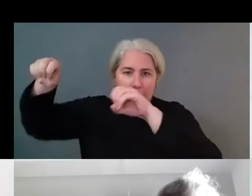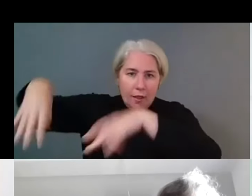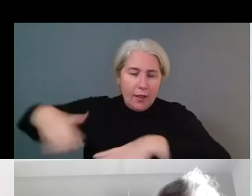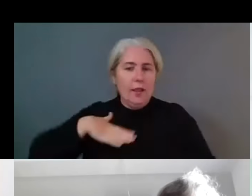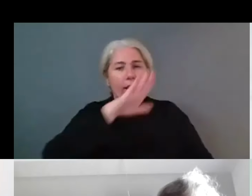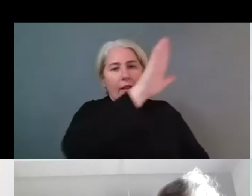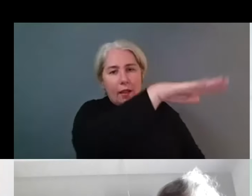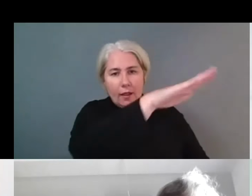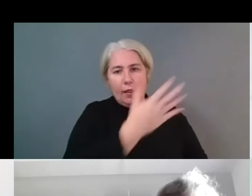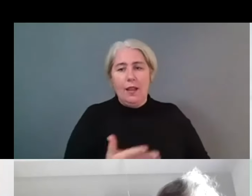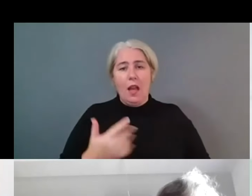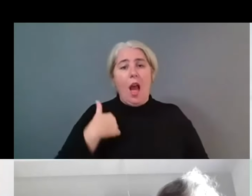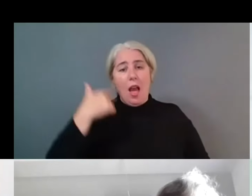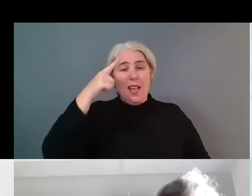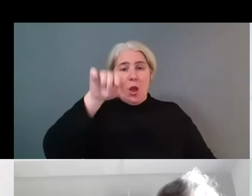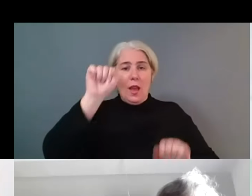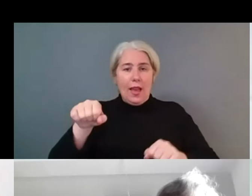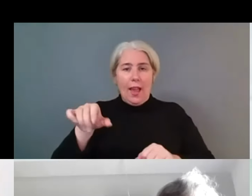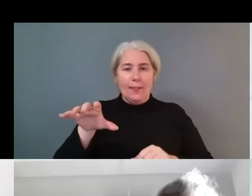local lawyer.